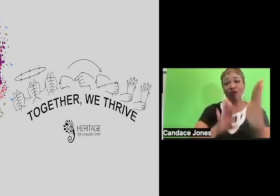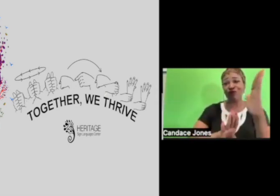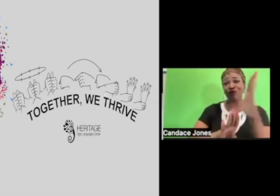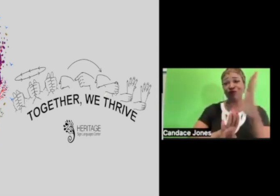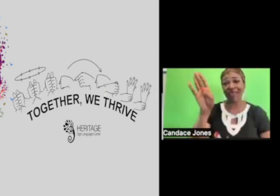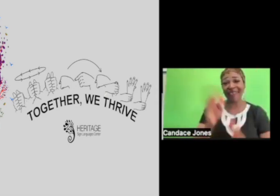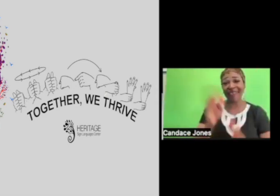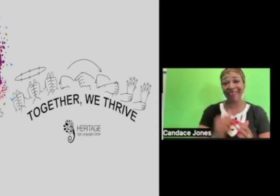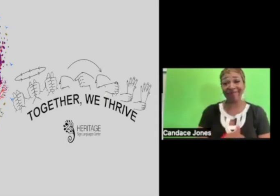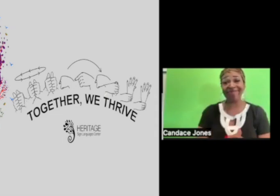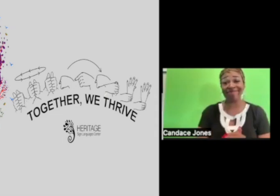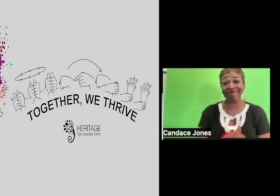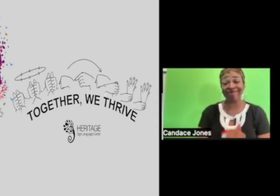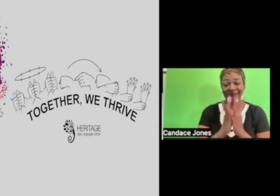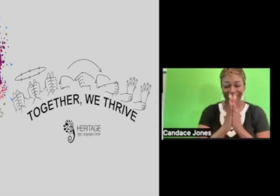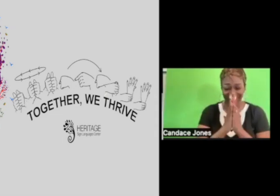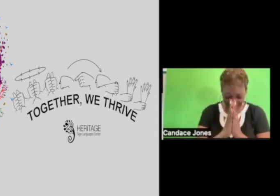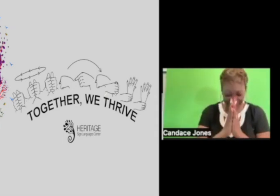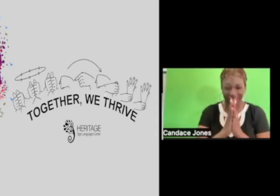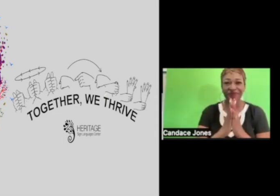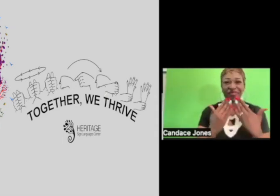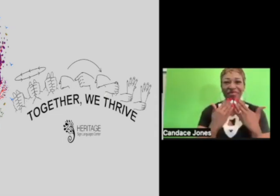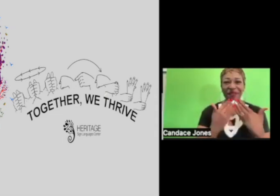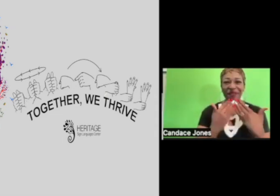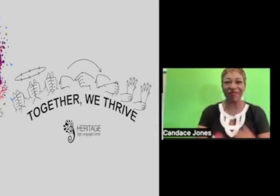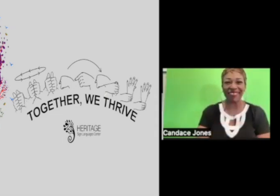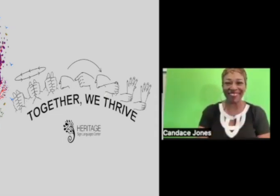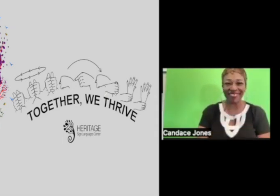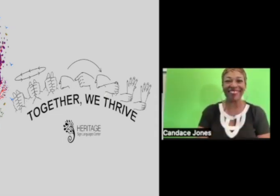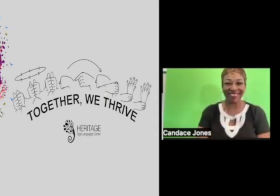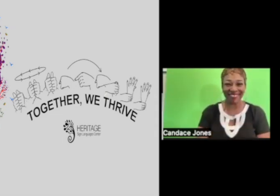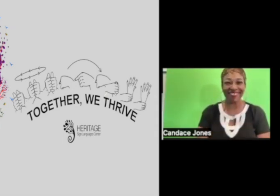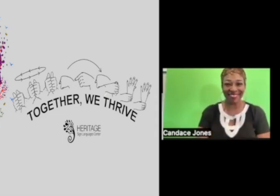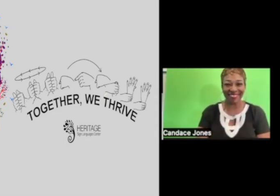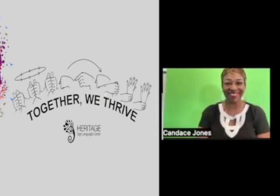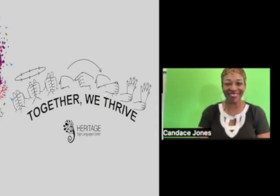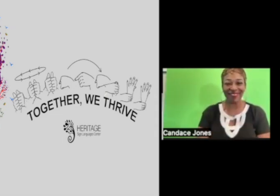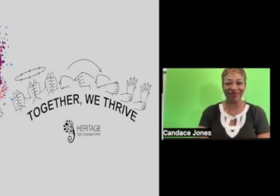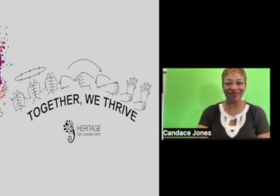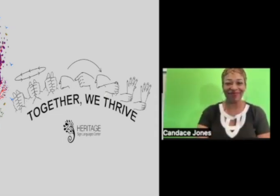thrive. Thank you. Thank you.